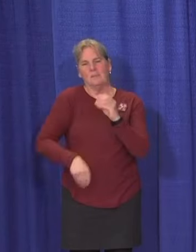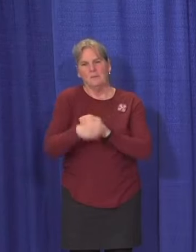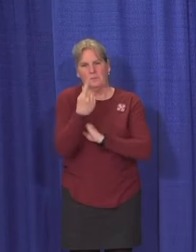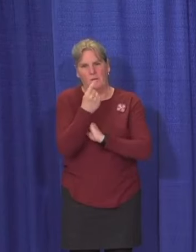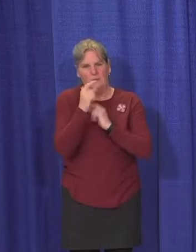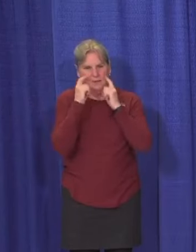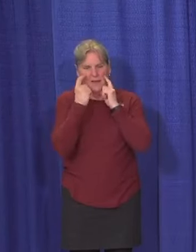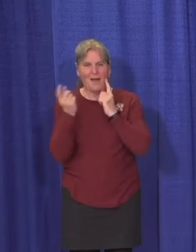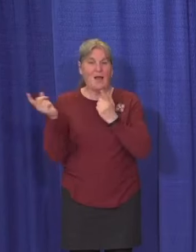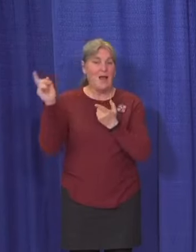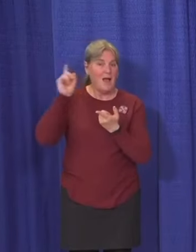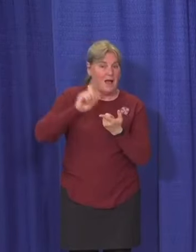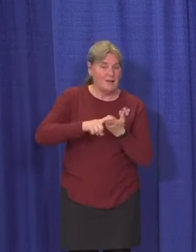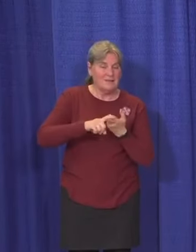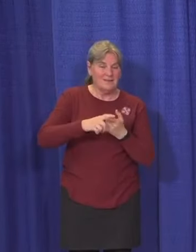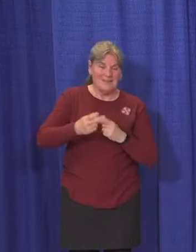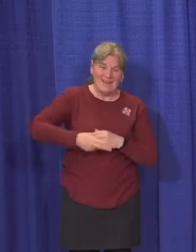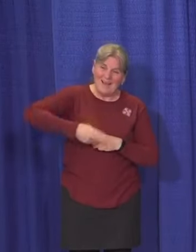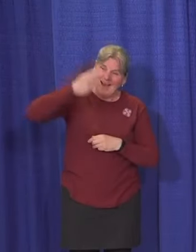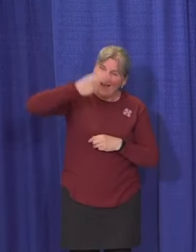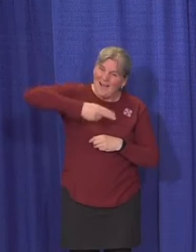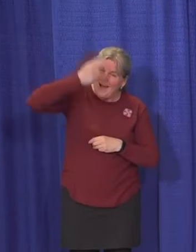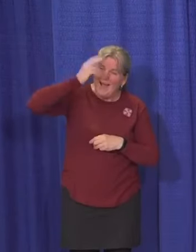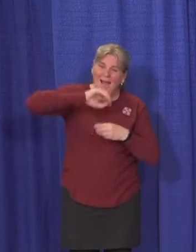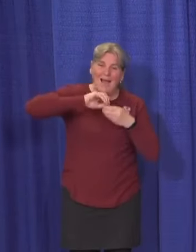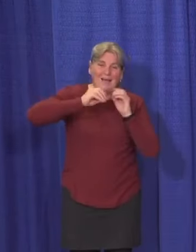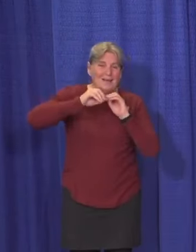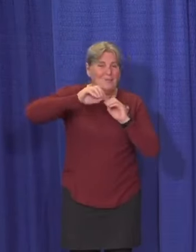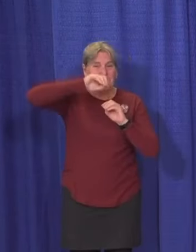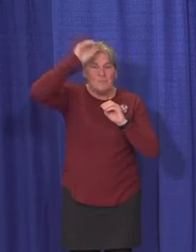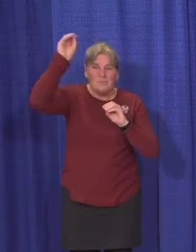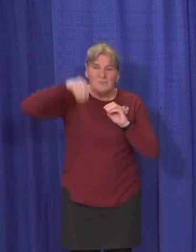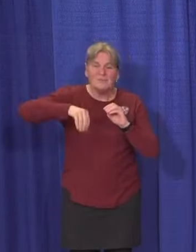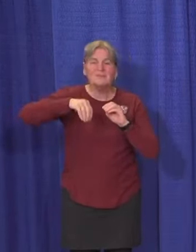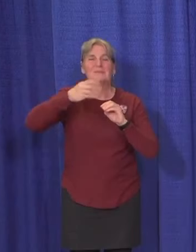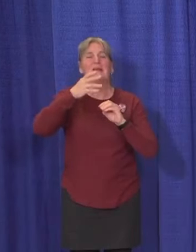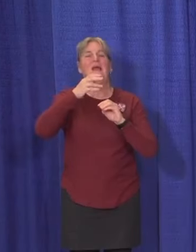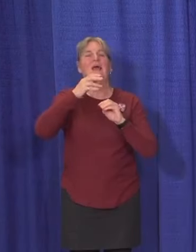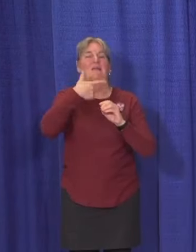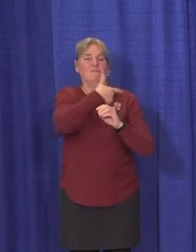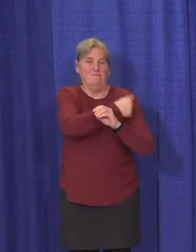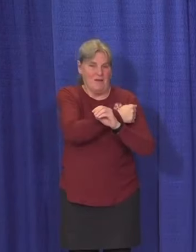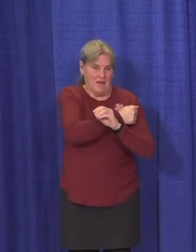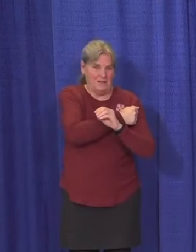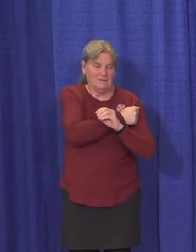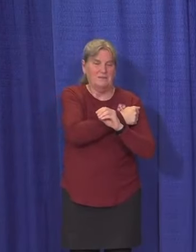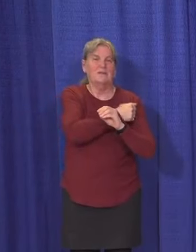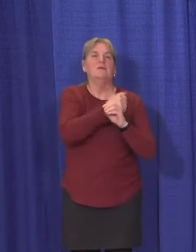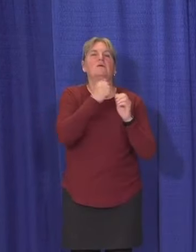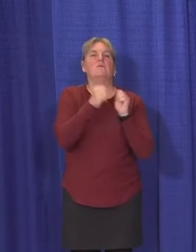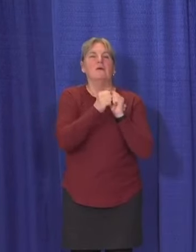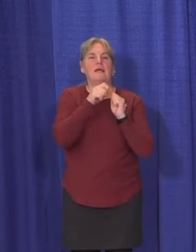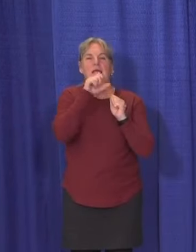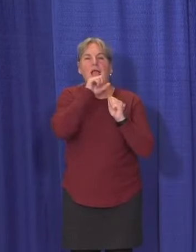until we have high and uniform vaccine uptake across our population, until we have successfully phased in